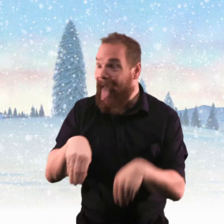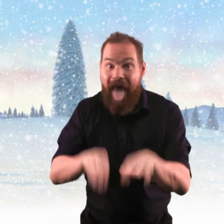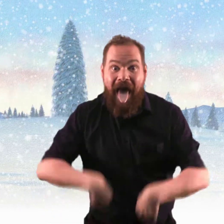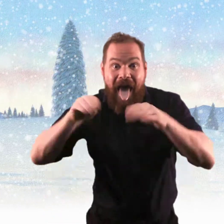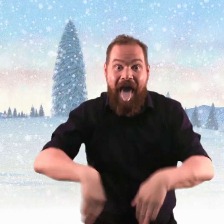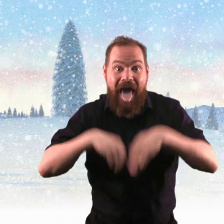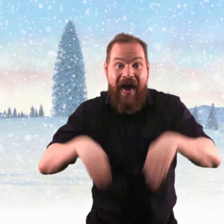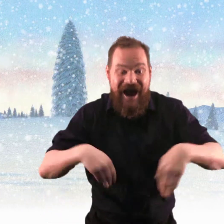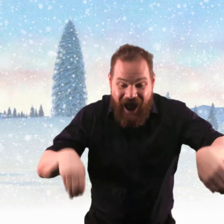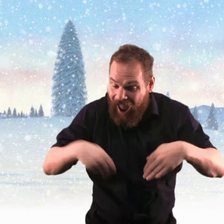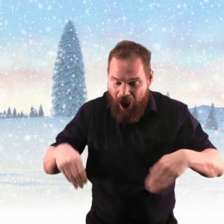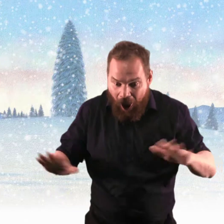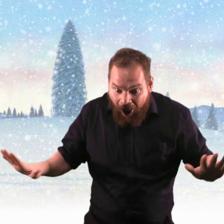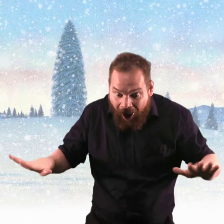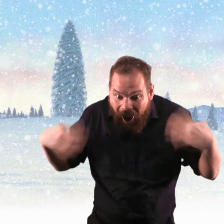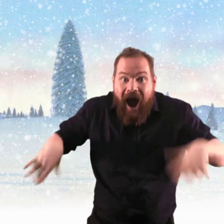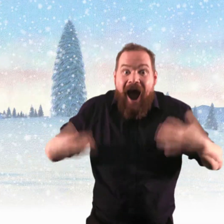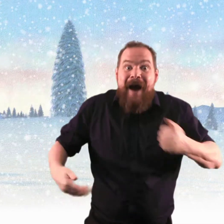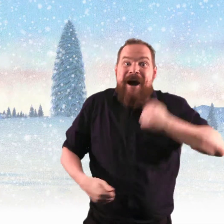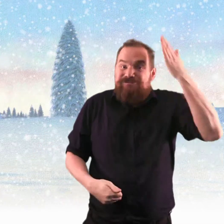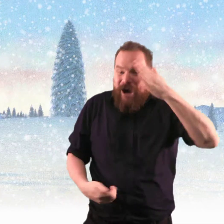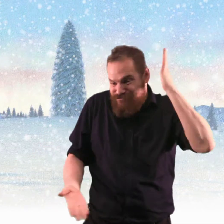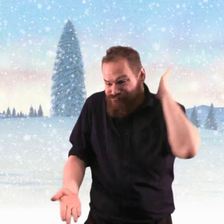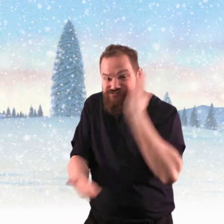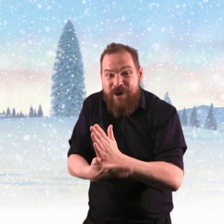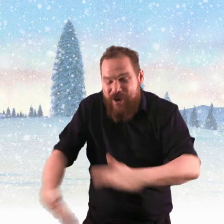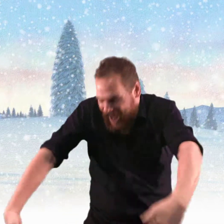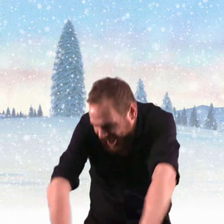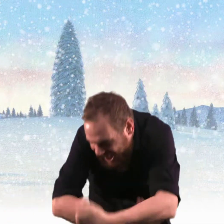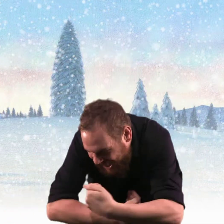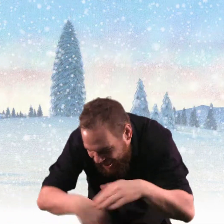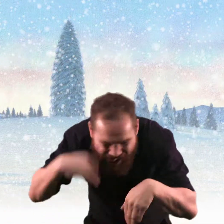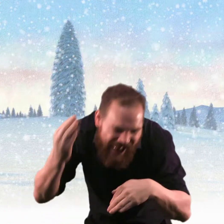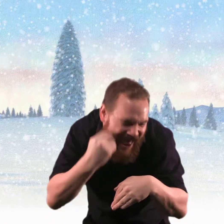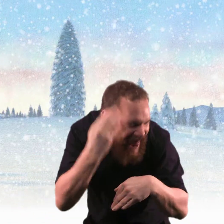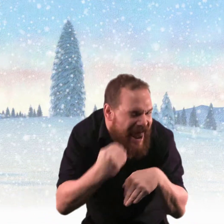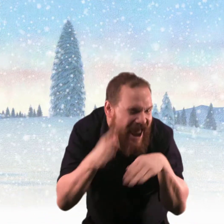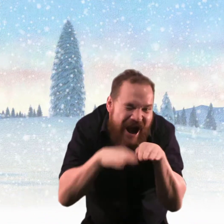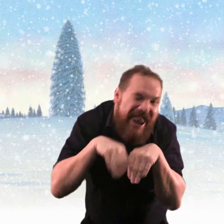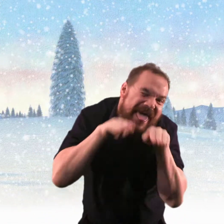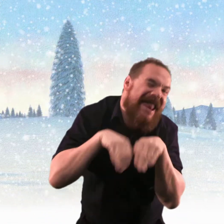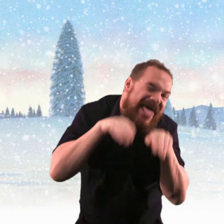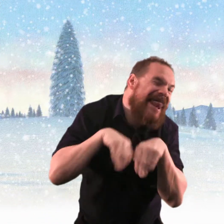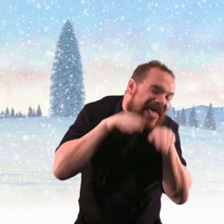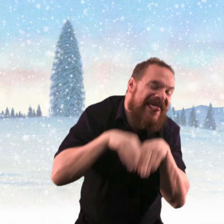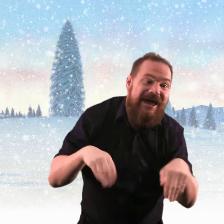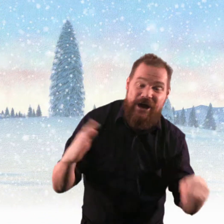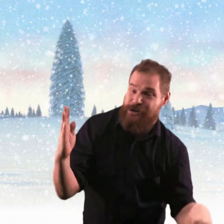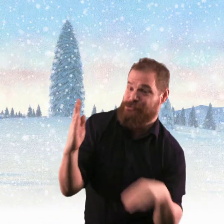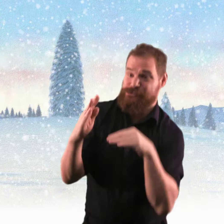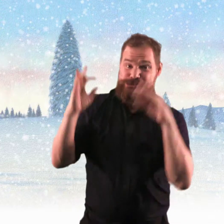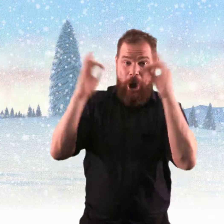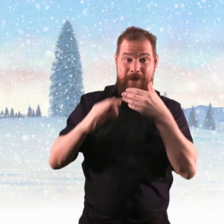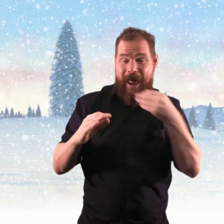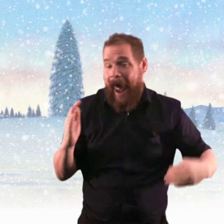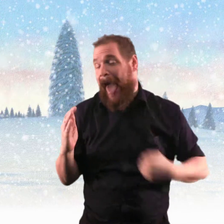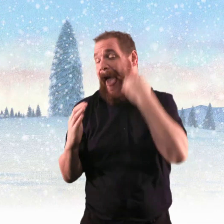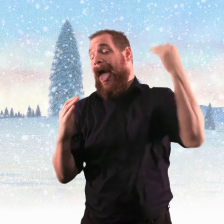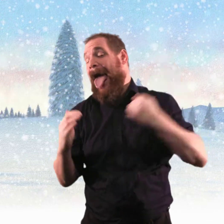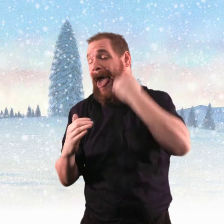he became a real dog. Woof! He barked, his tail wagging, running round the garden. Billy was so shocked and happy.